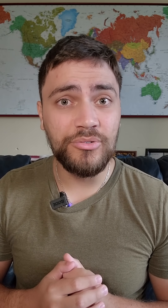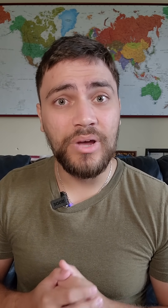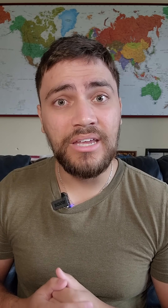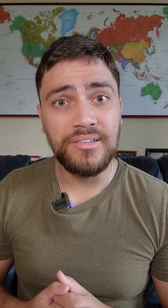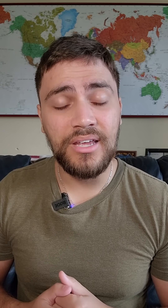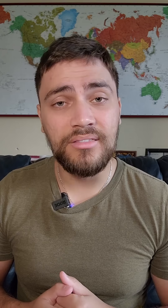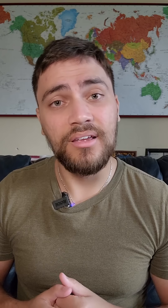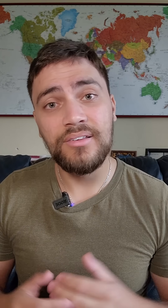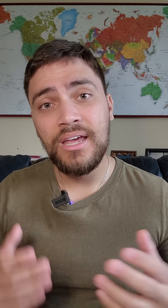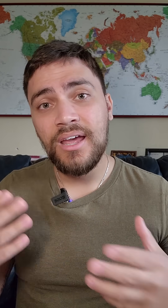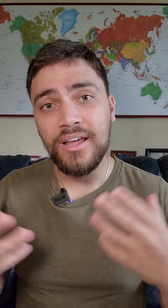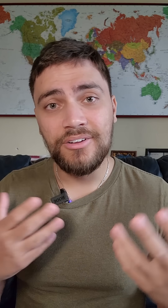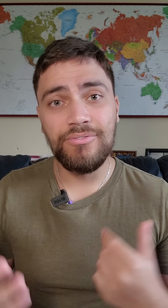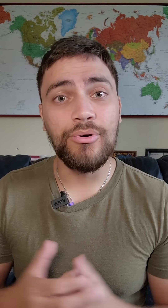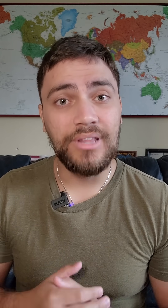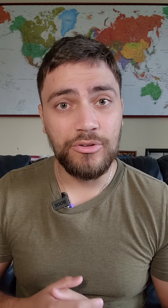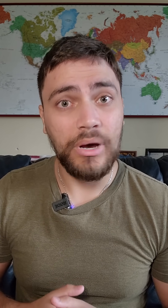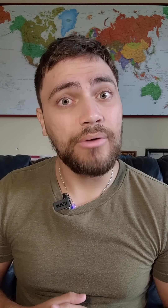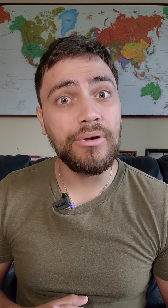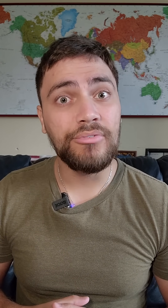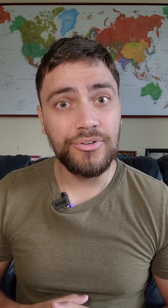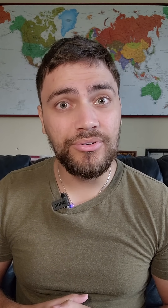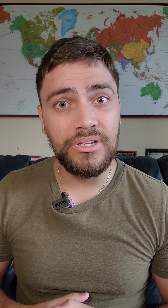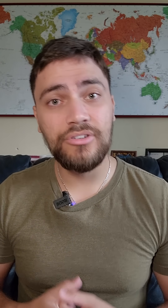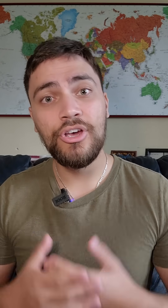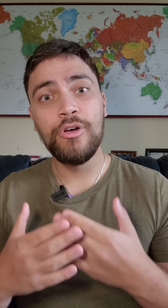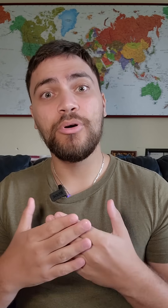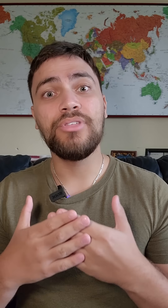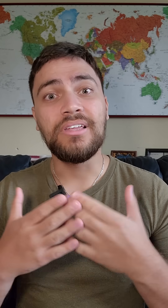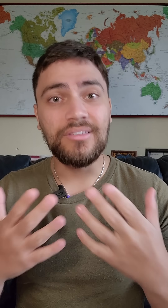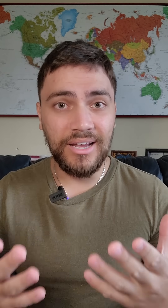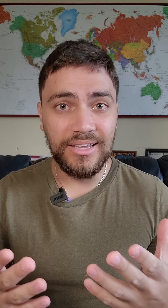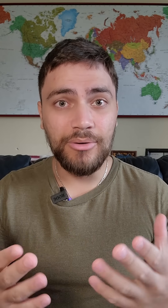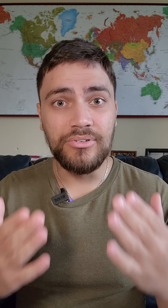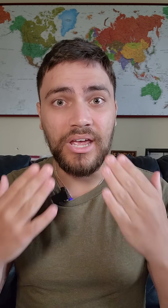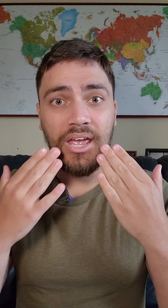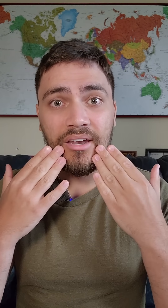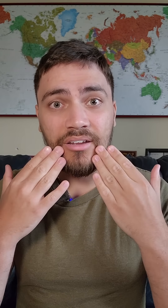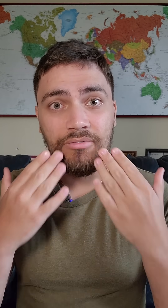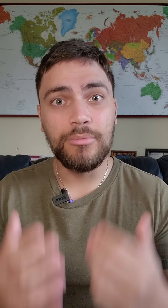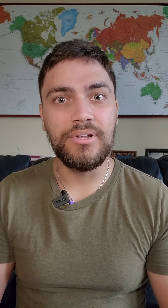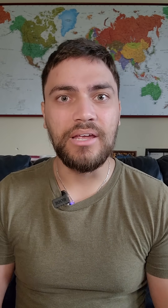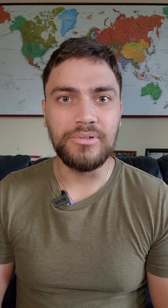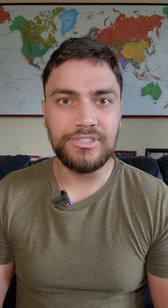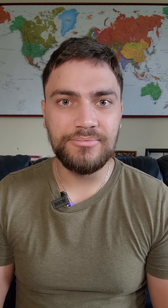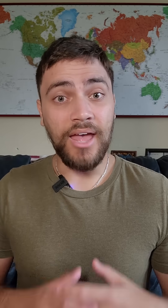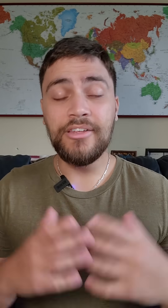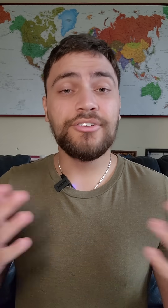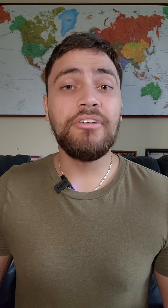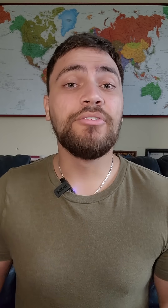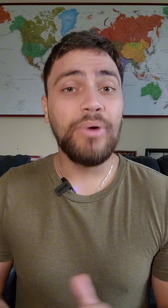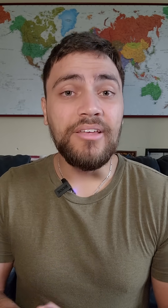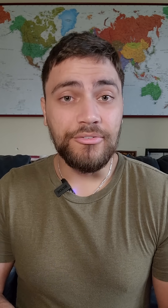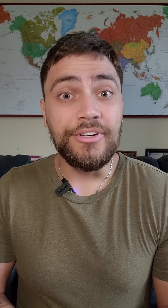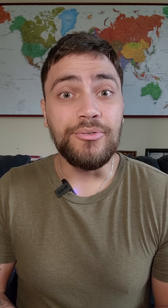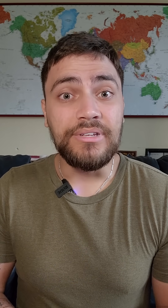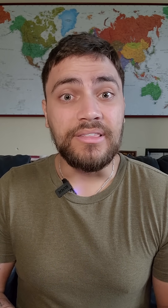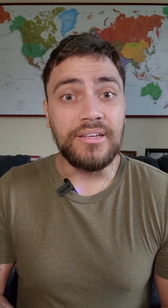way to say things, and therefore that's why we reduce things both in sign language and in verbal language. And there are different ways of reducing